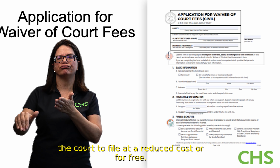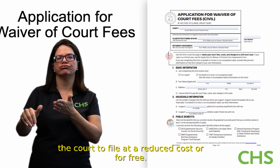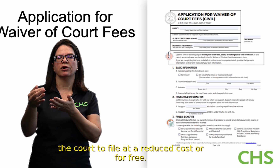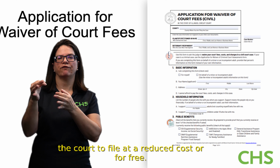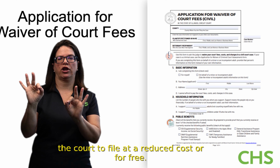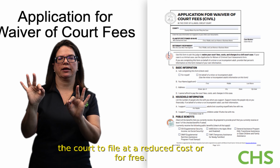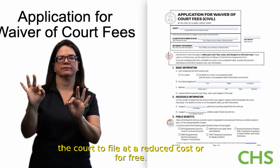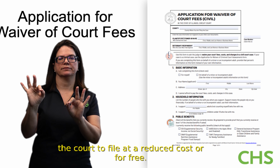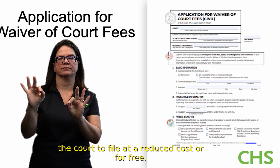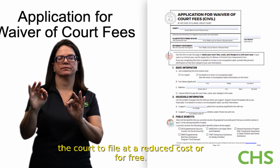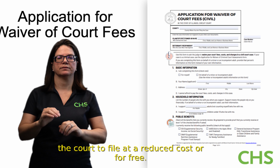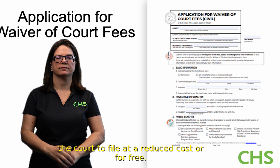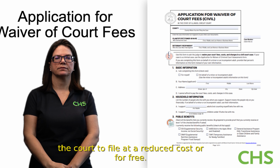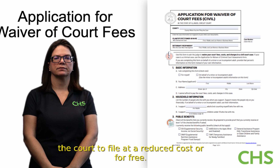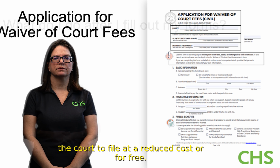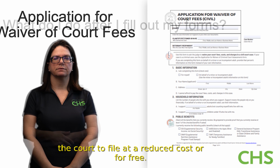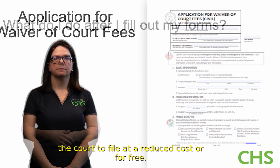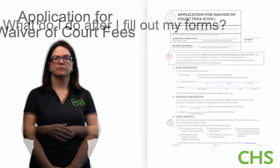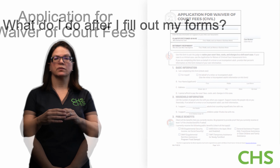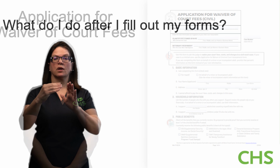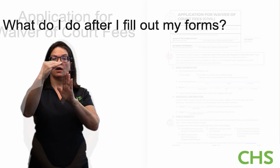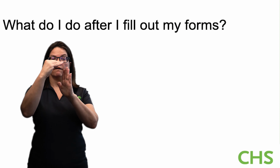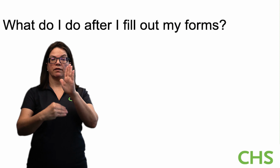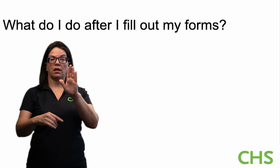at a reduced cost or for free.